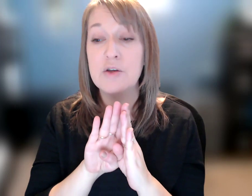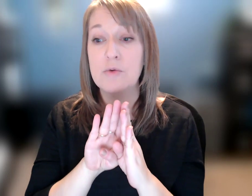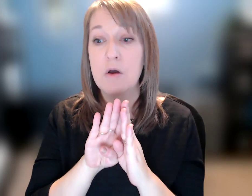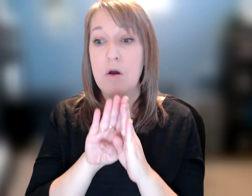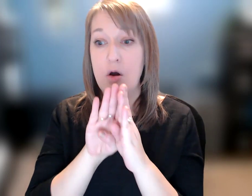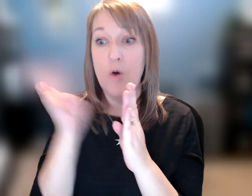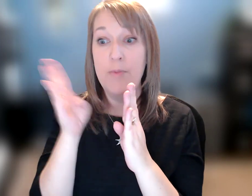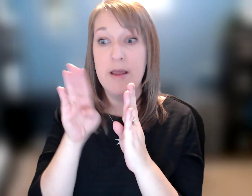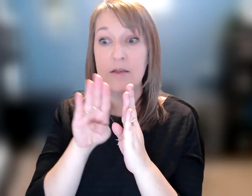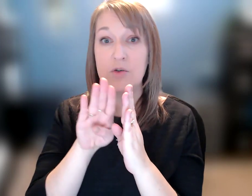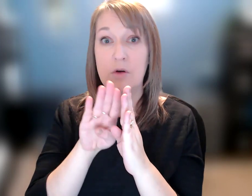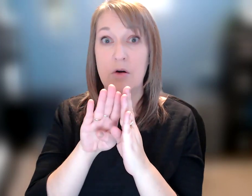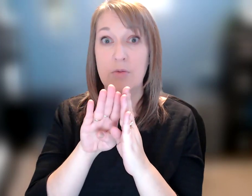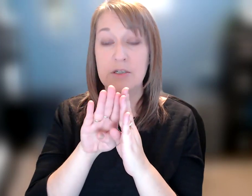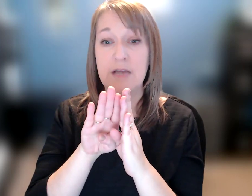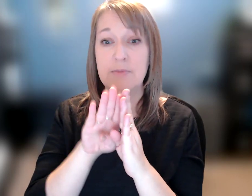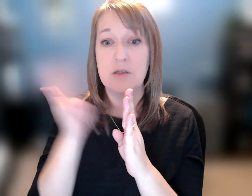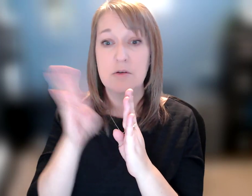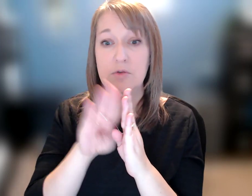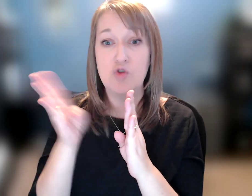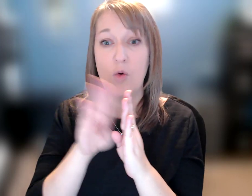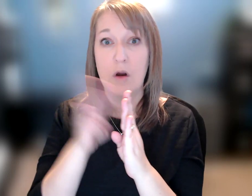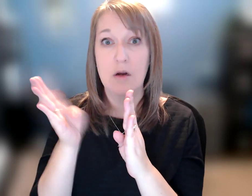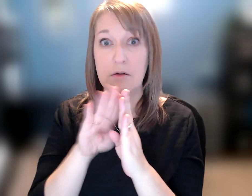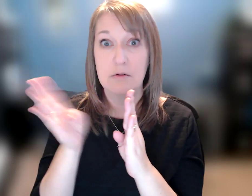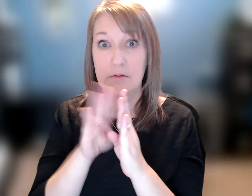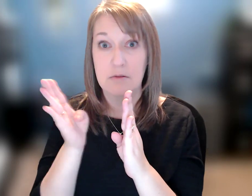you open the door a whole bunch of times. Door.